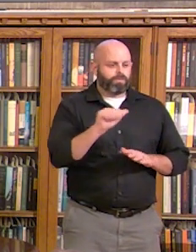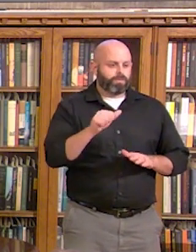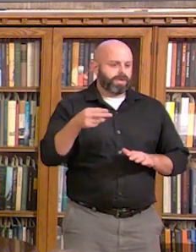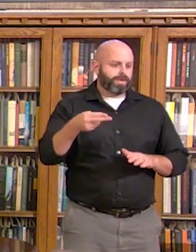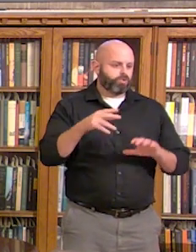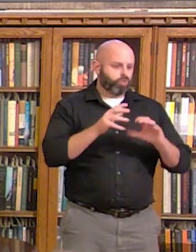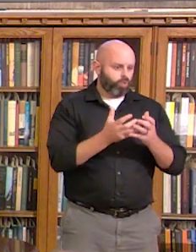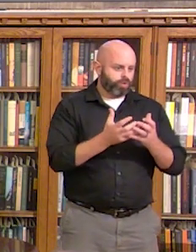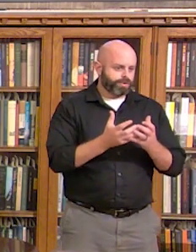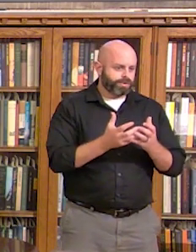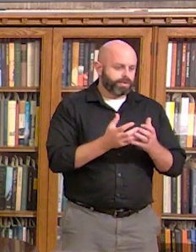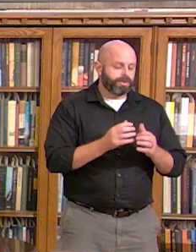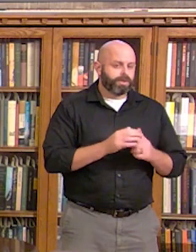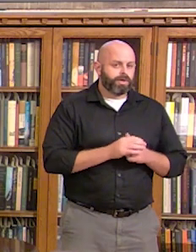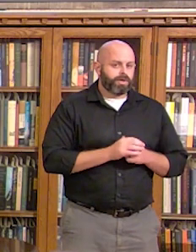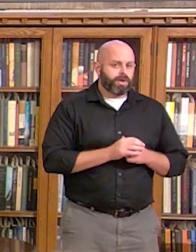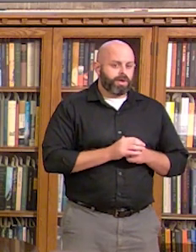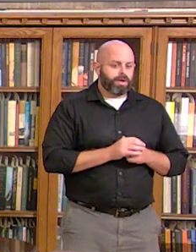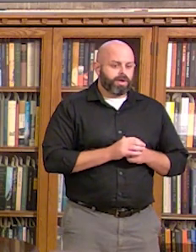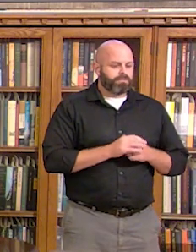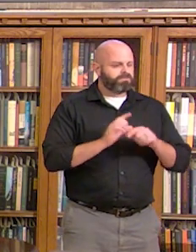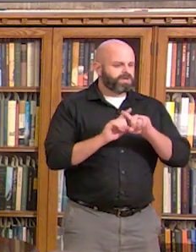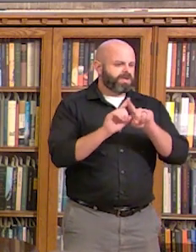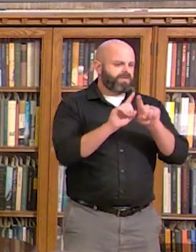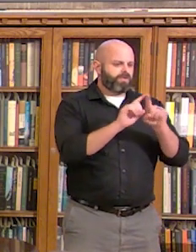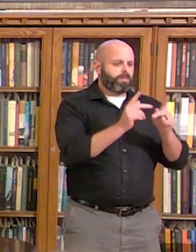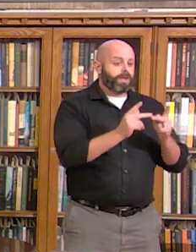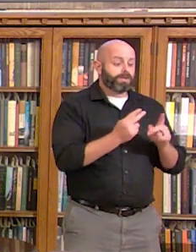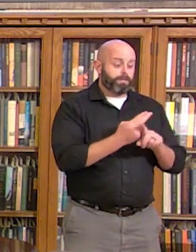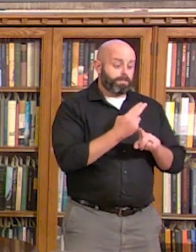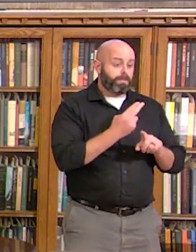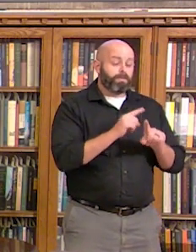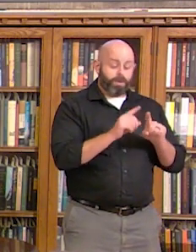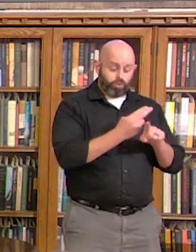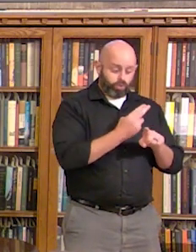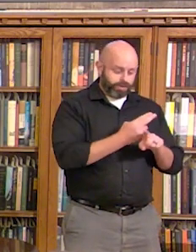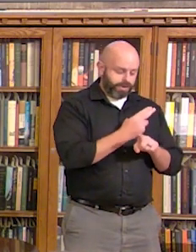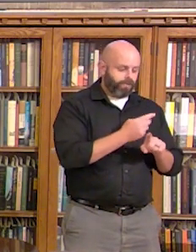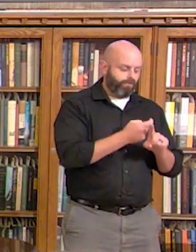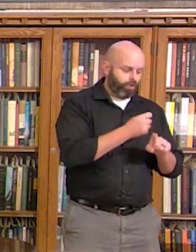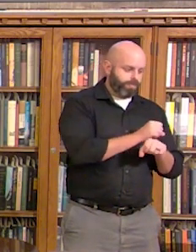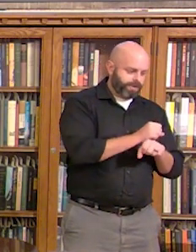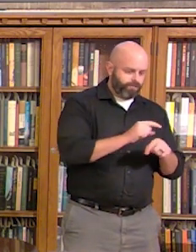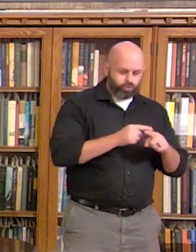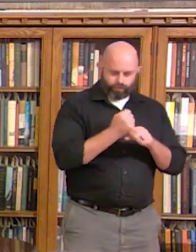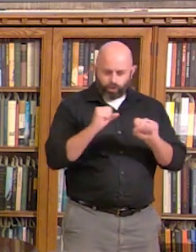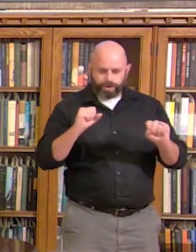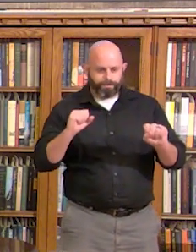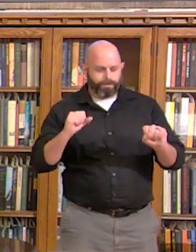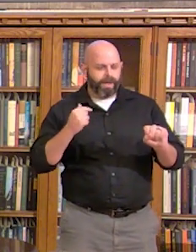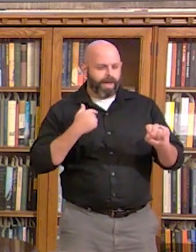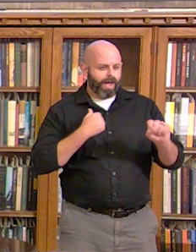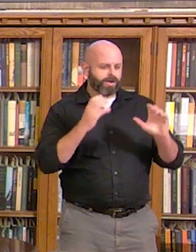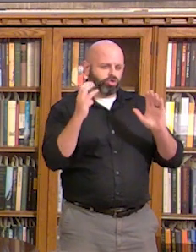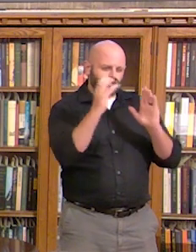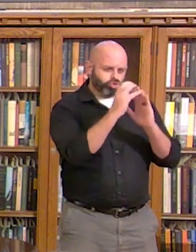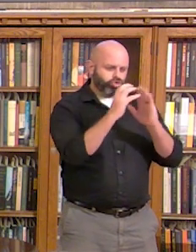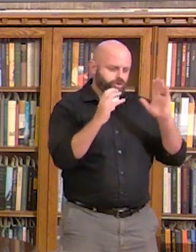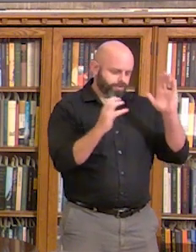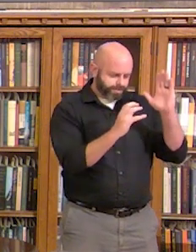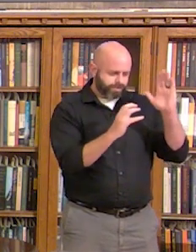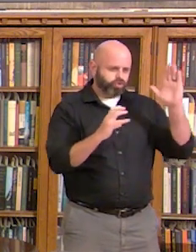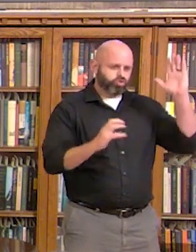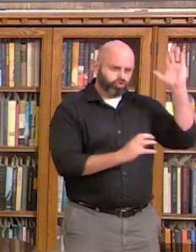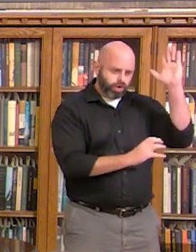course um as I said several places but using From Slavery to Freedom primarily um I chunk it out because sometimes I